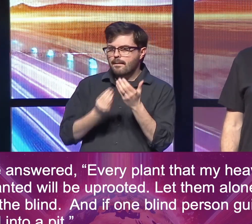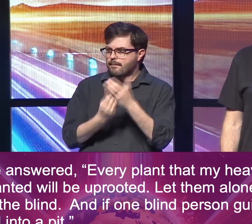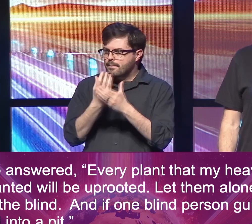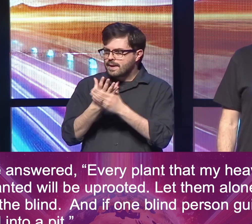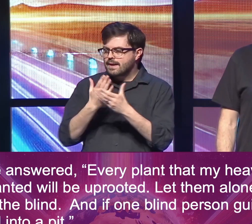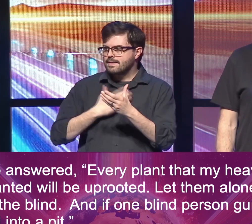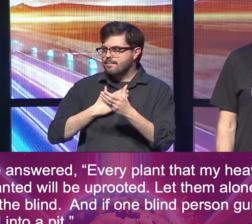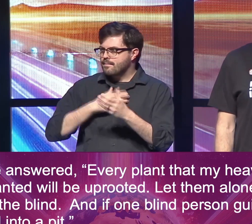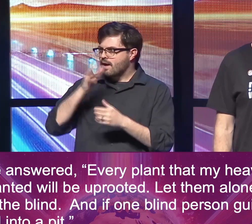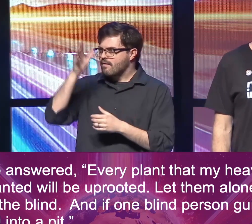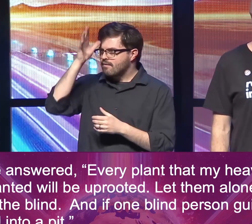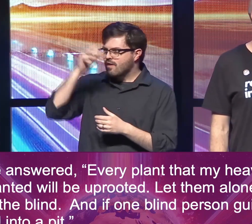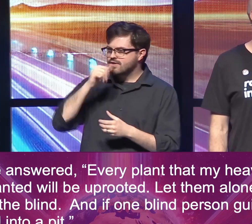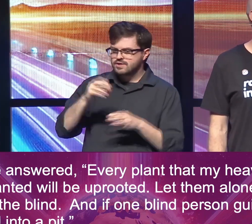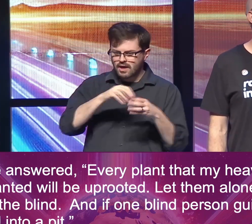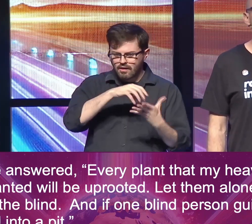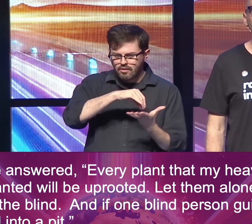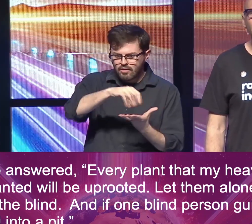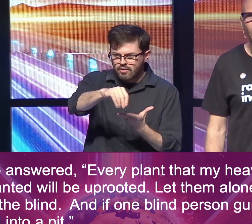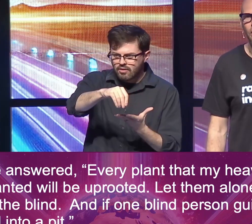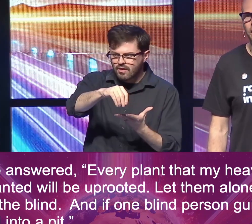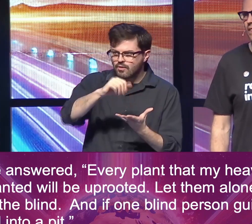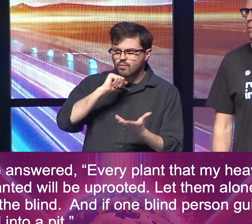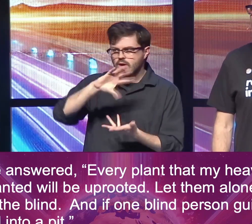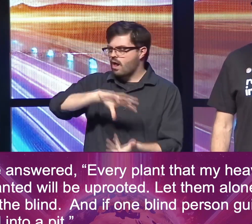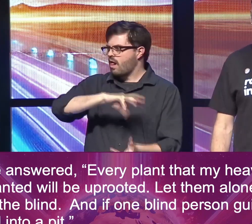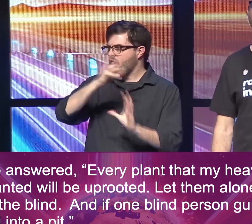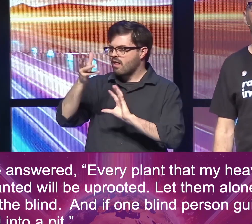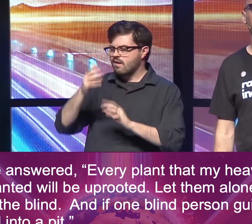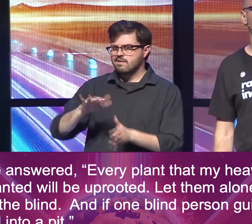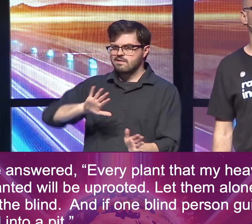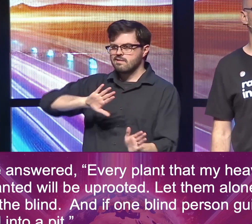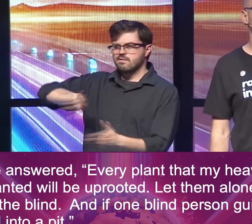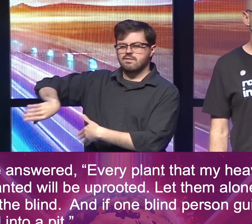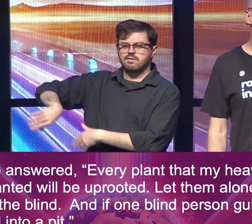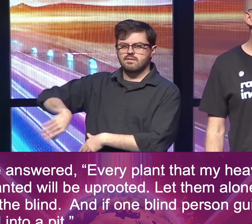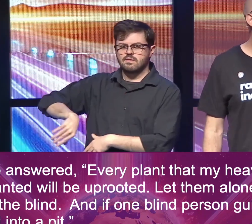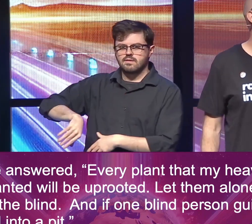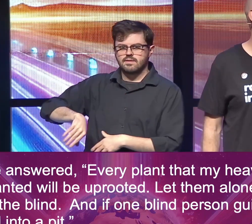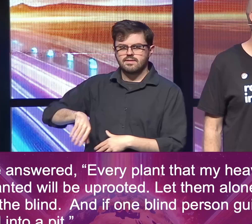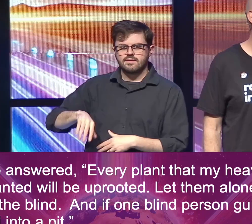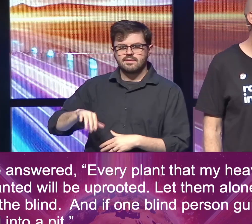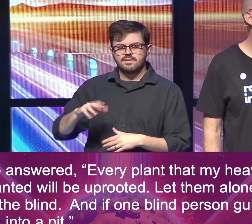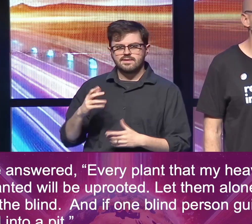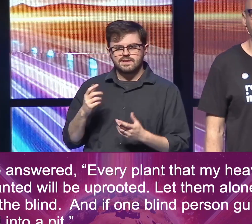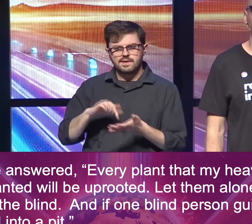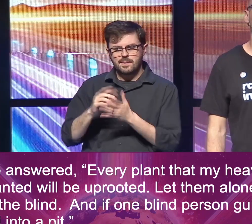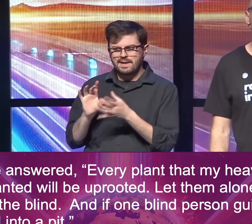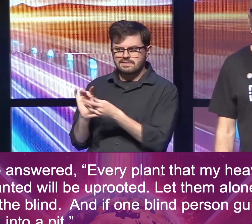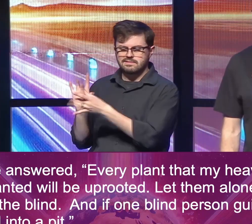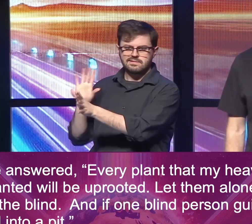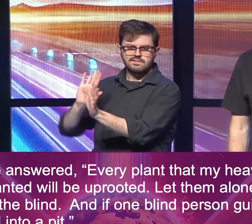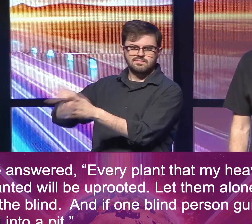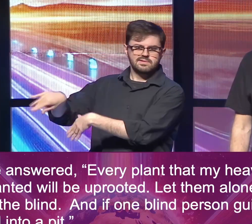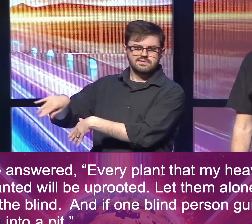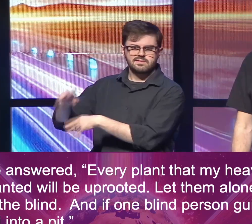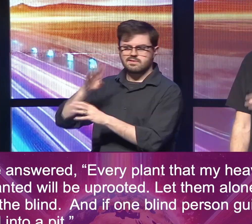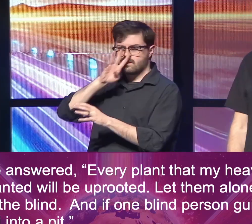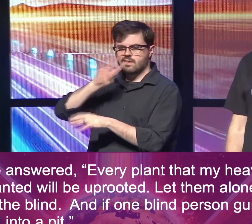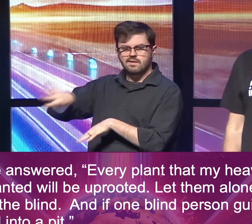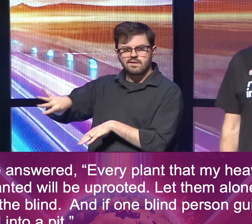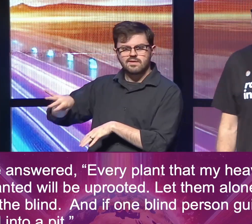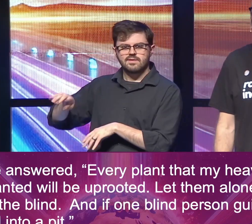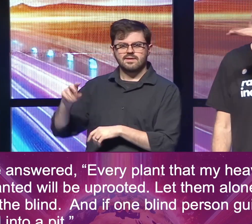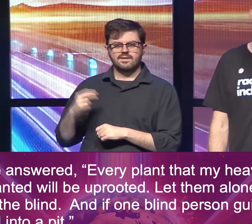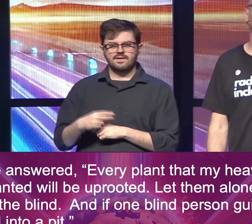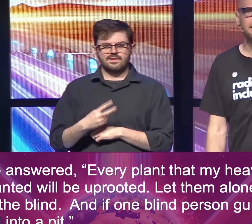them alone. Leave them alone. They're blind guides of the blind. This is Jesus, right? They're blind guides of the blind. And if